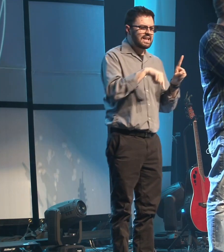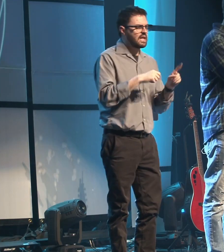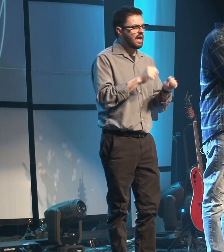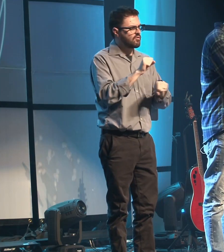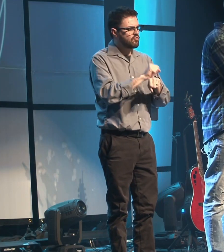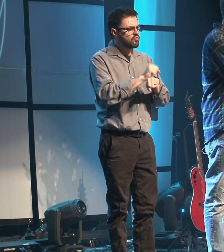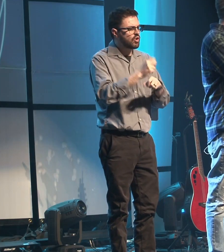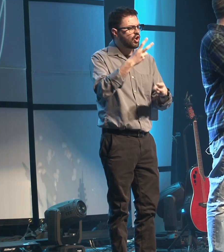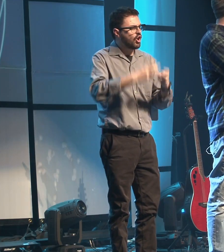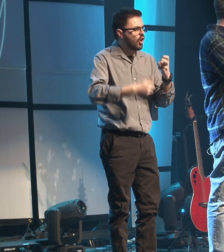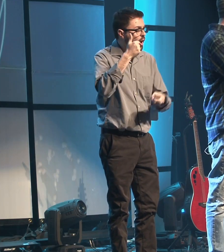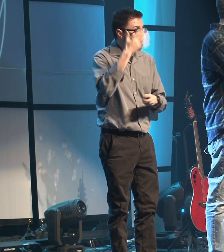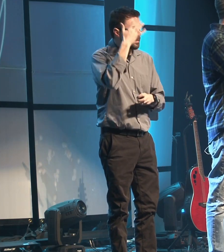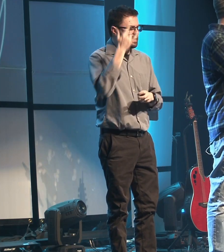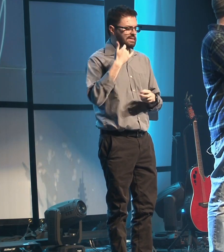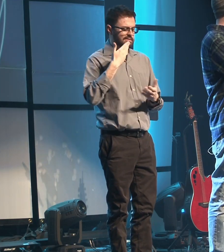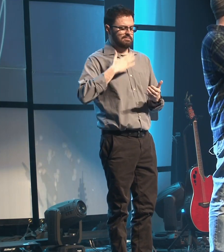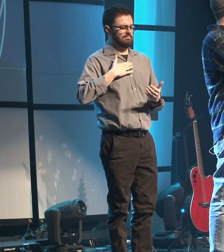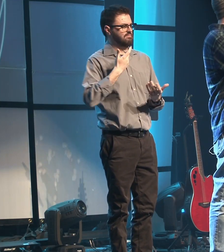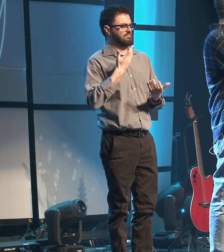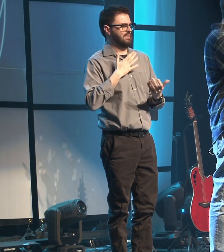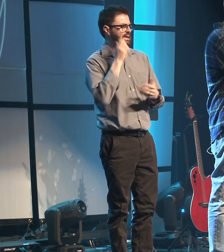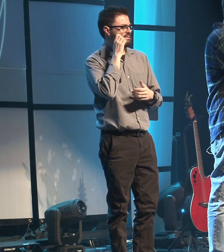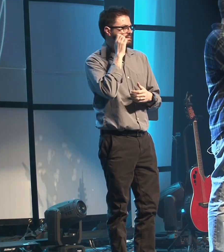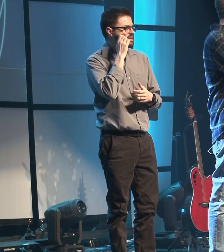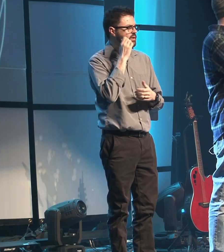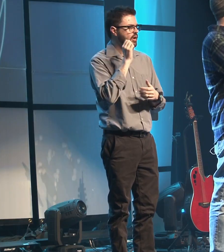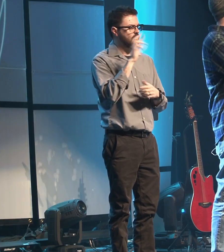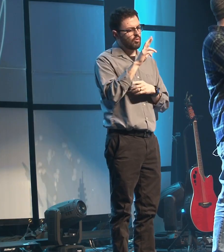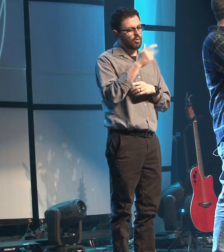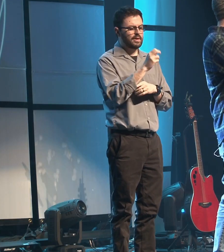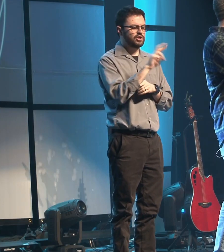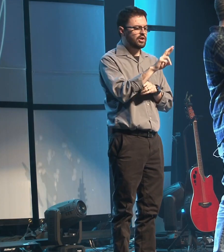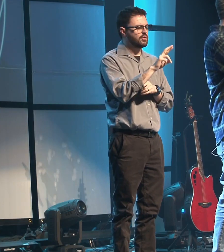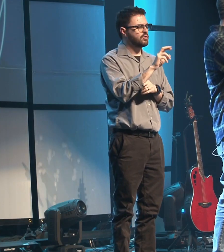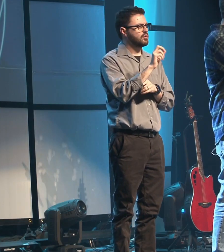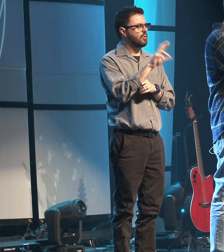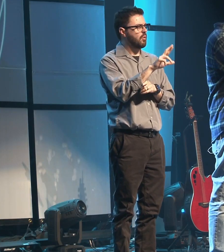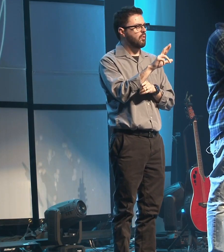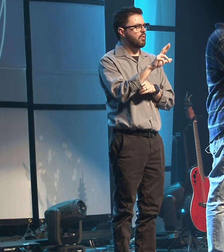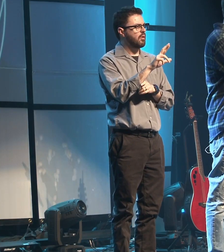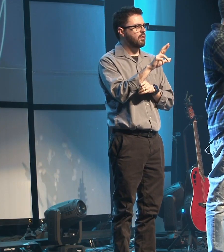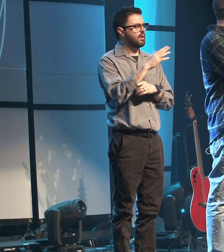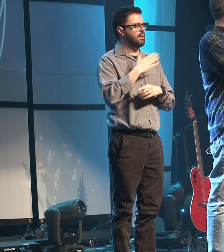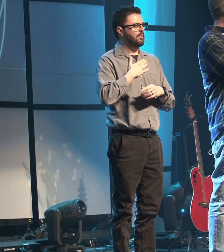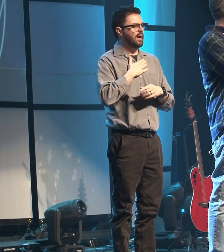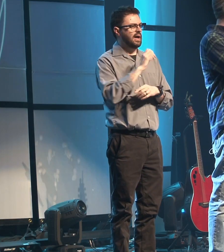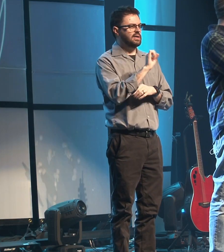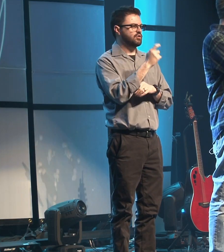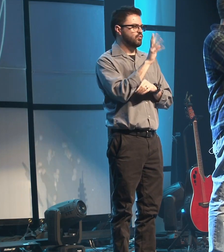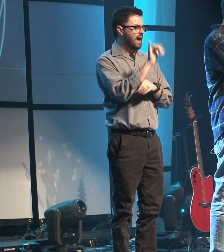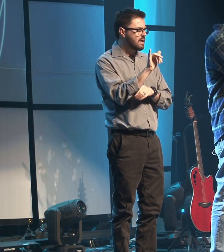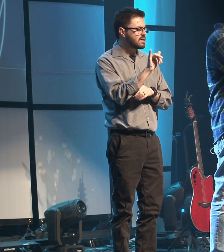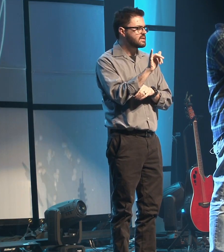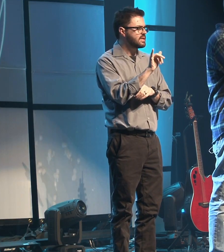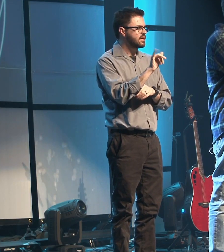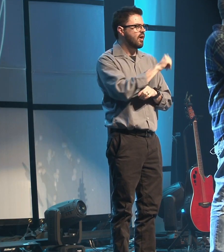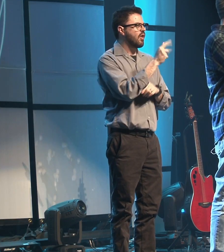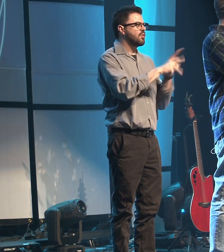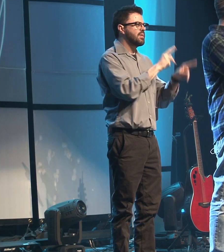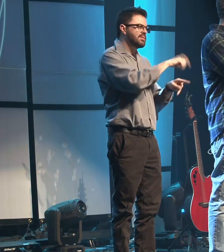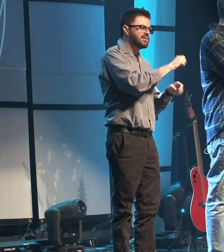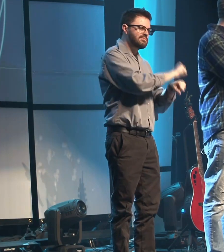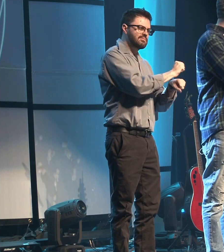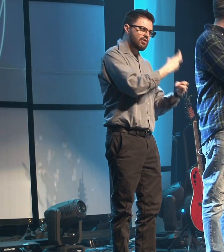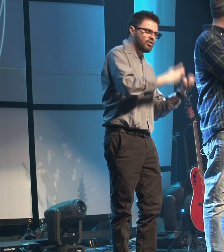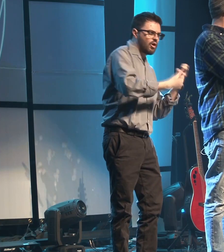work harder because of my gender or my sexuality. And that's what privilege is when you